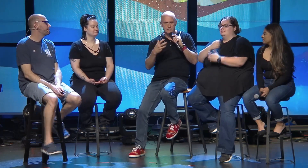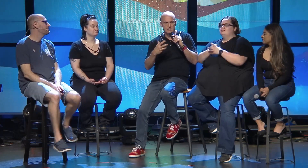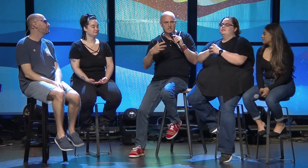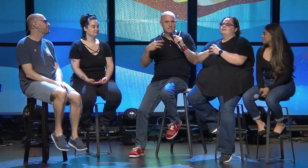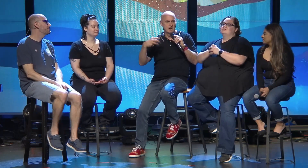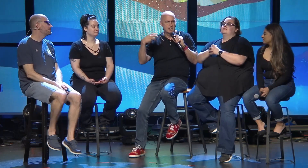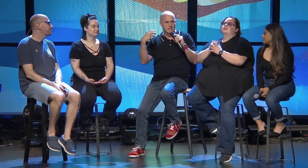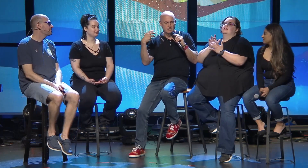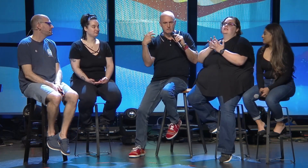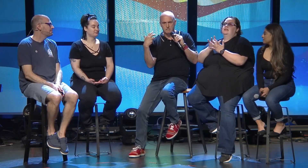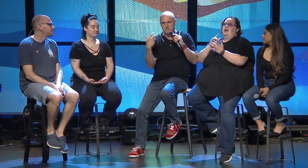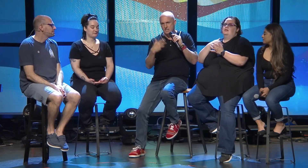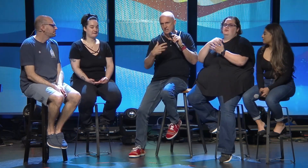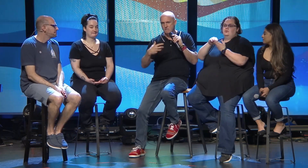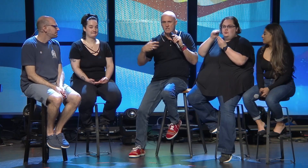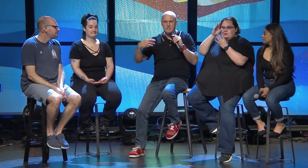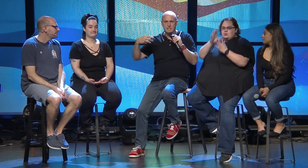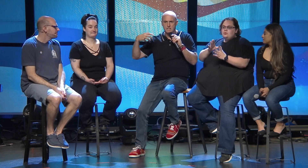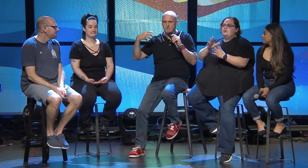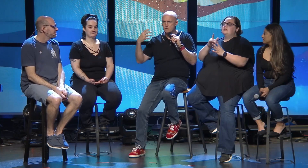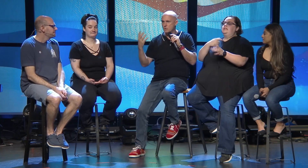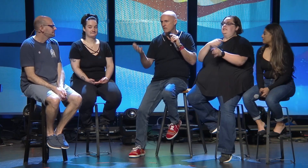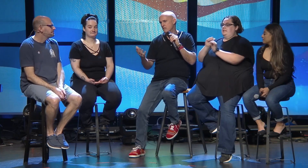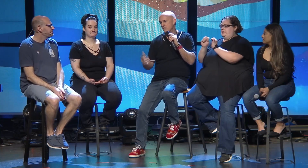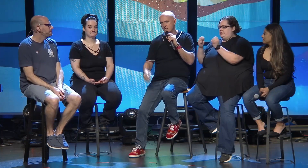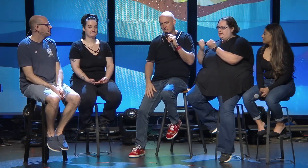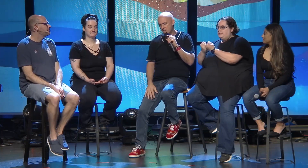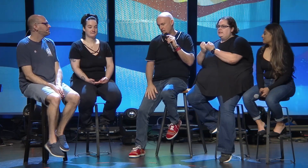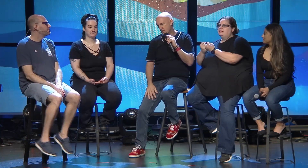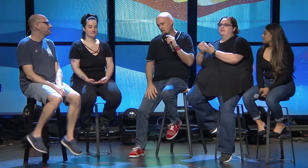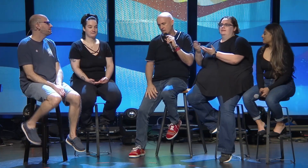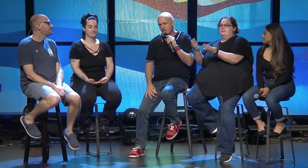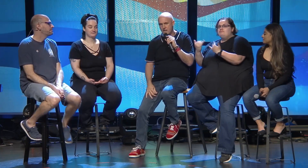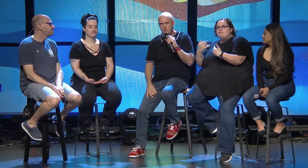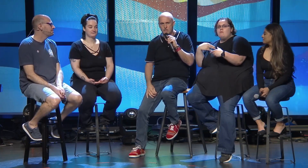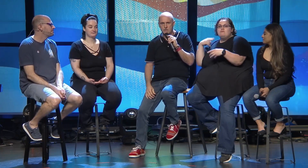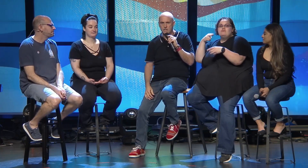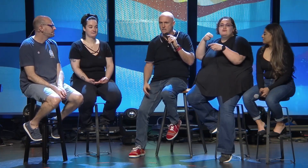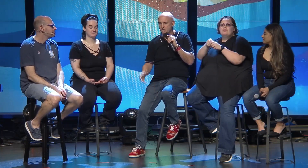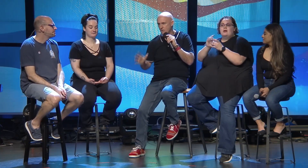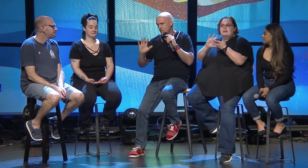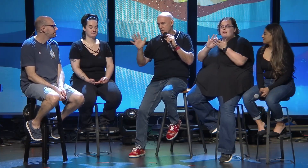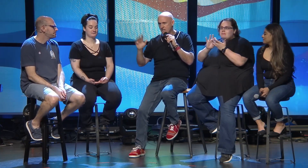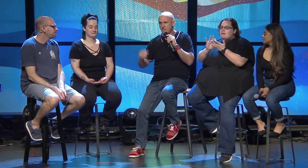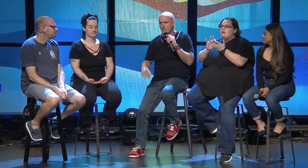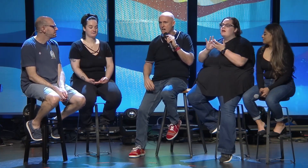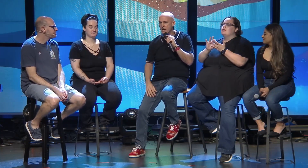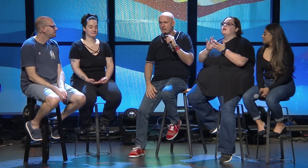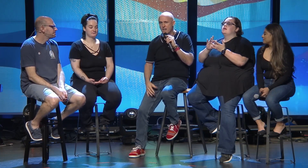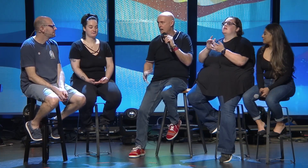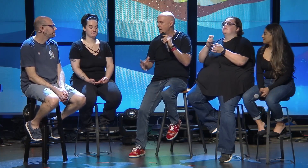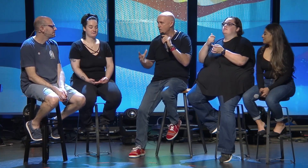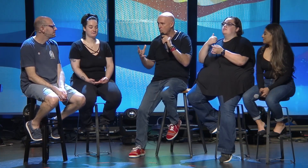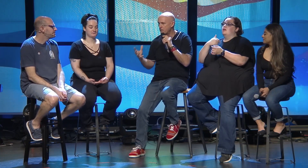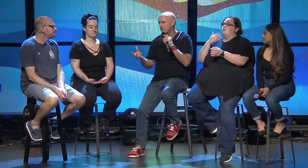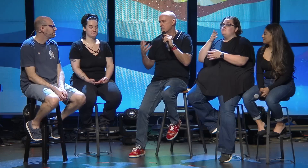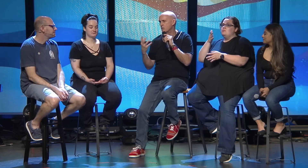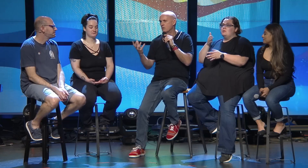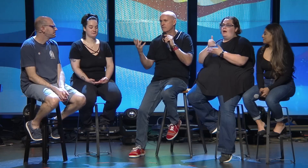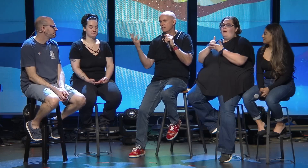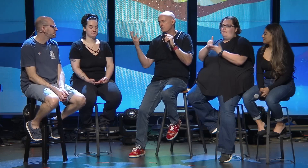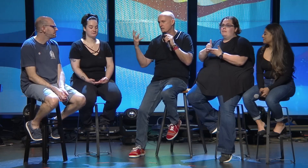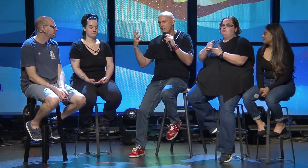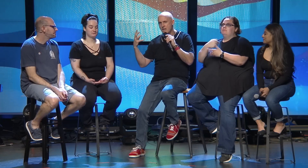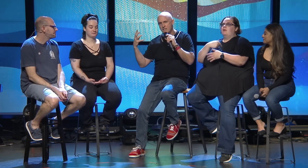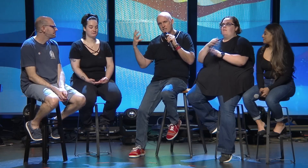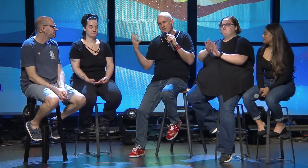of the students. Get a hold of the team. Come join us online when we're talking to Ghana. I'm opening the